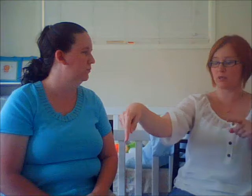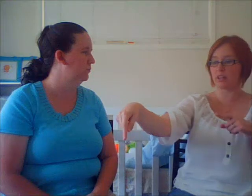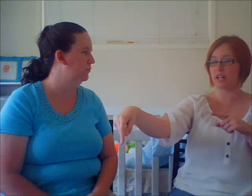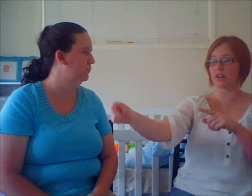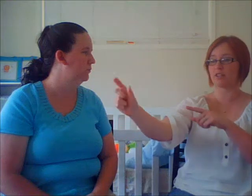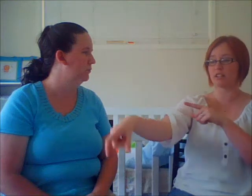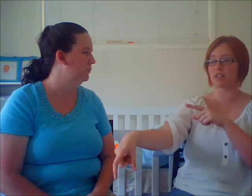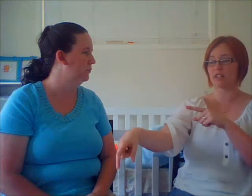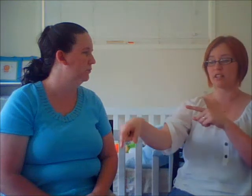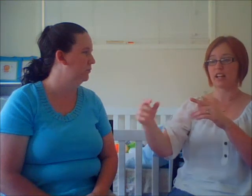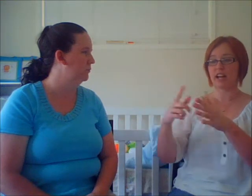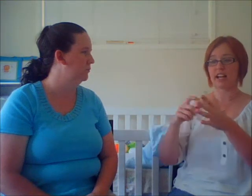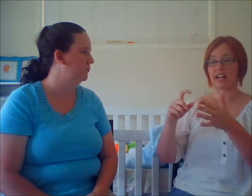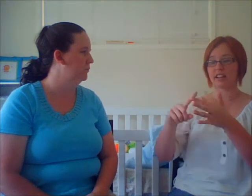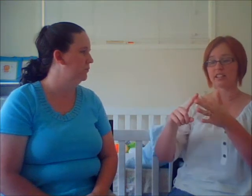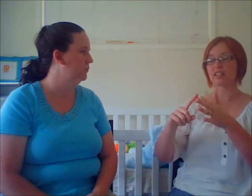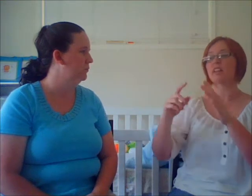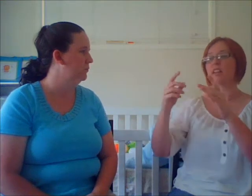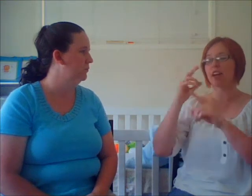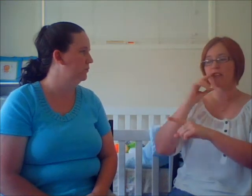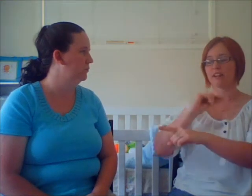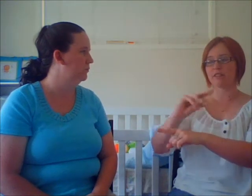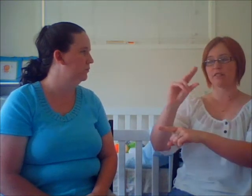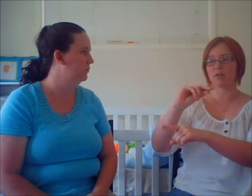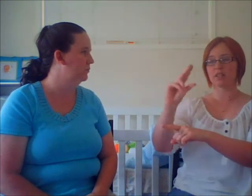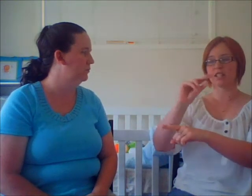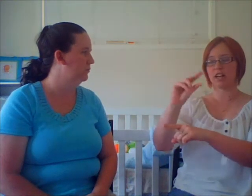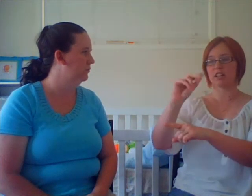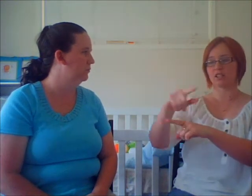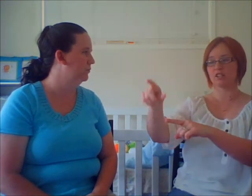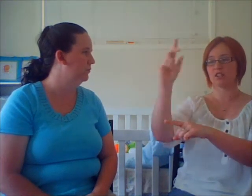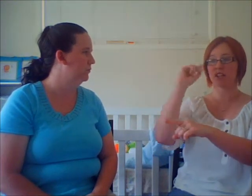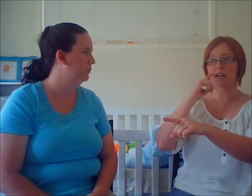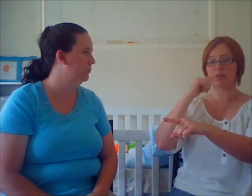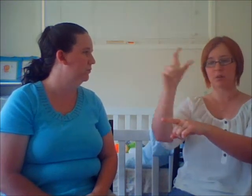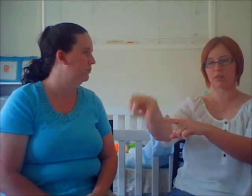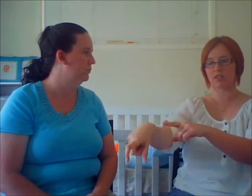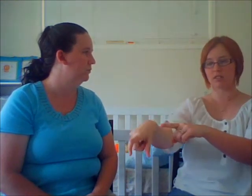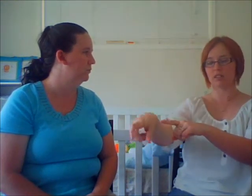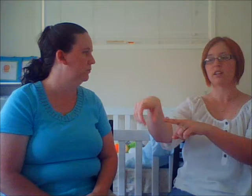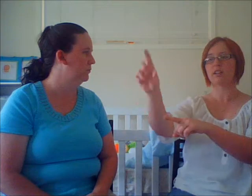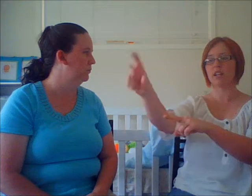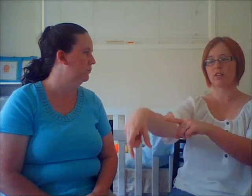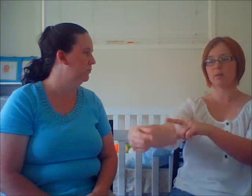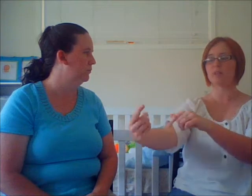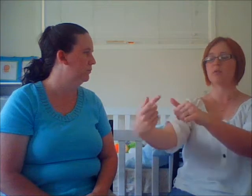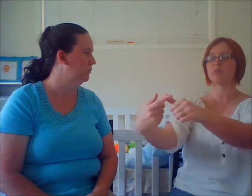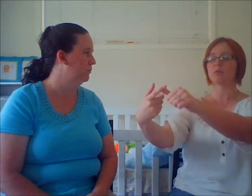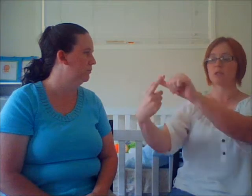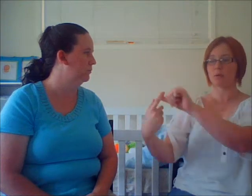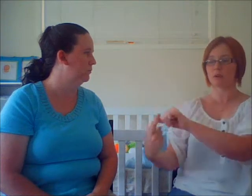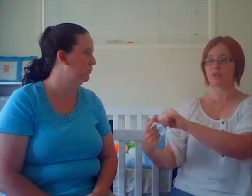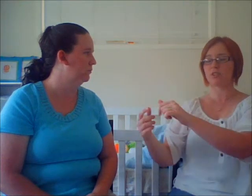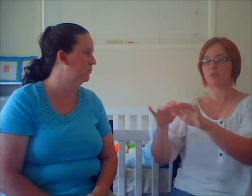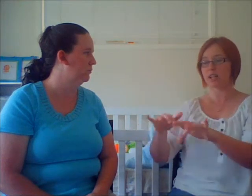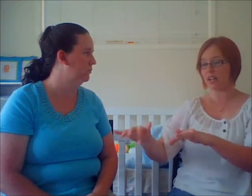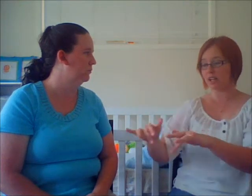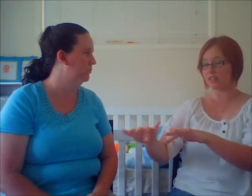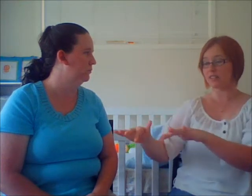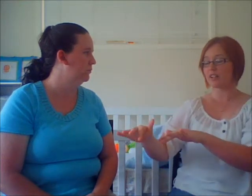relay officer at ACE. They then voice that to the hearing person. The hearing person will then respond to the relayer,